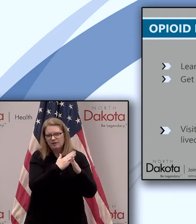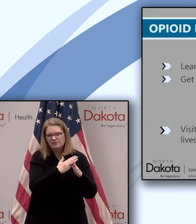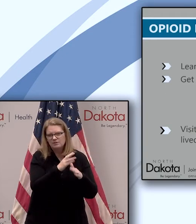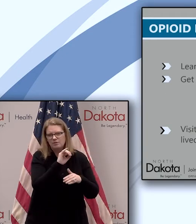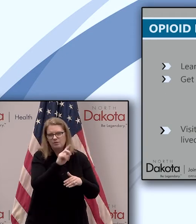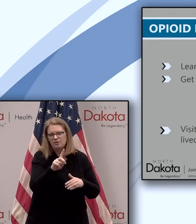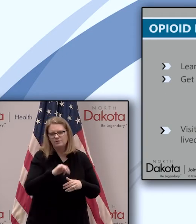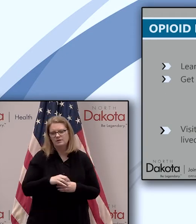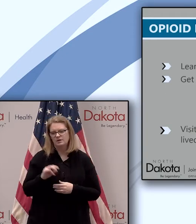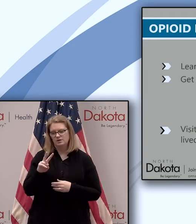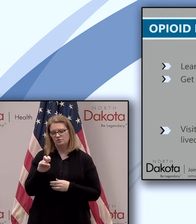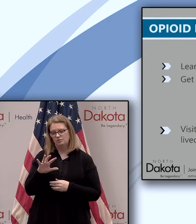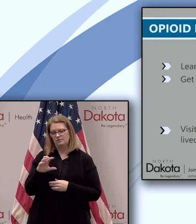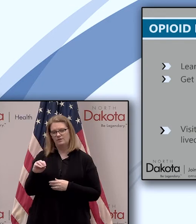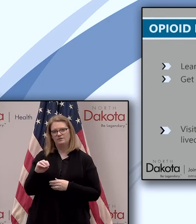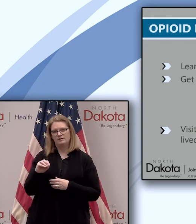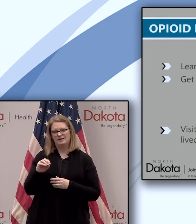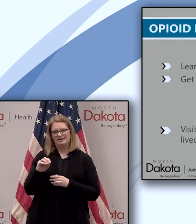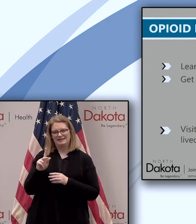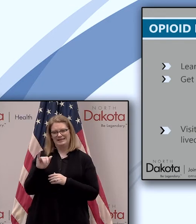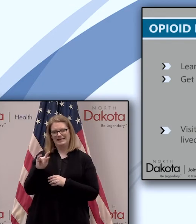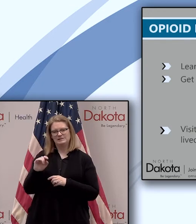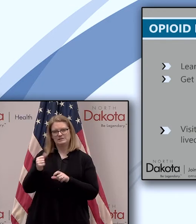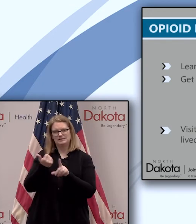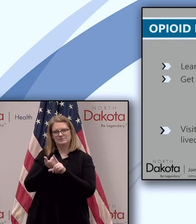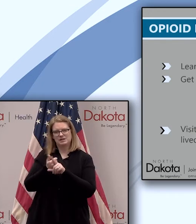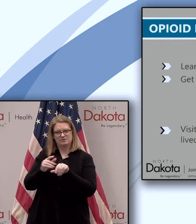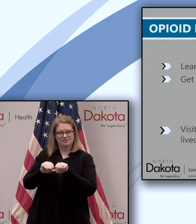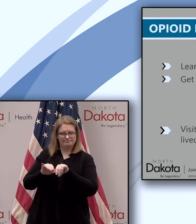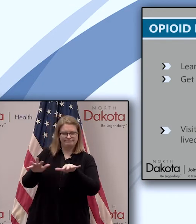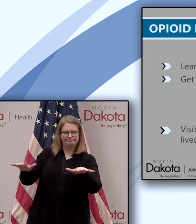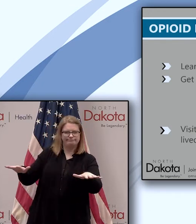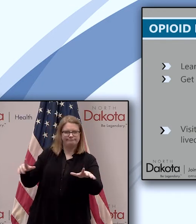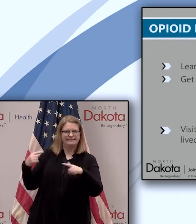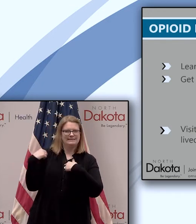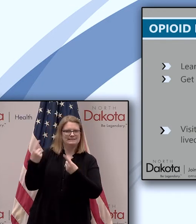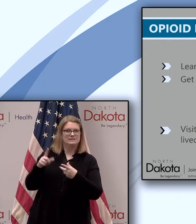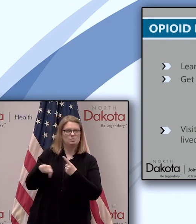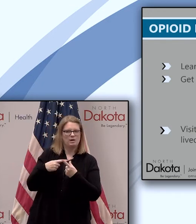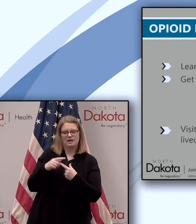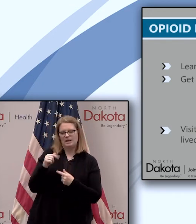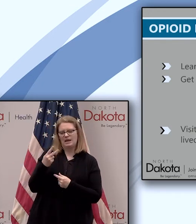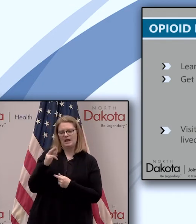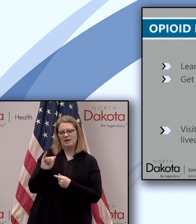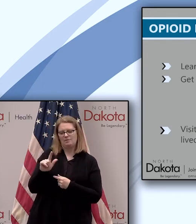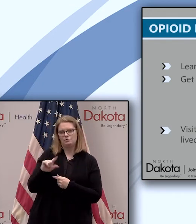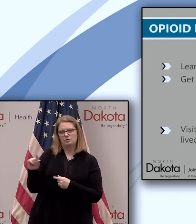250 kits have been disseminated since April 2020.